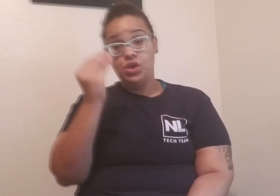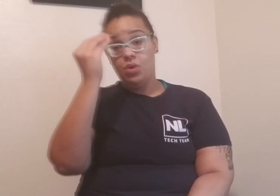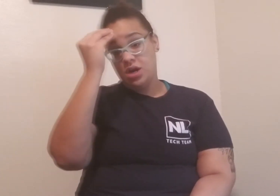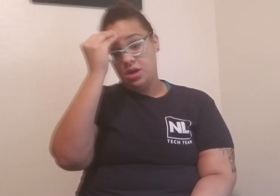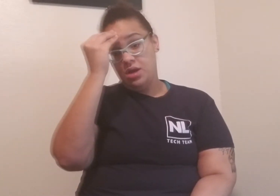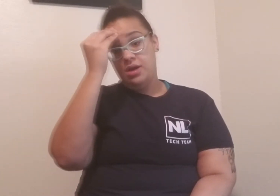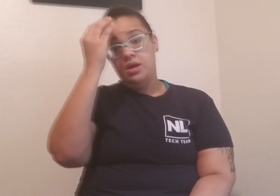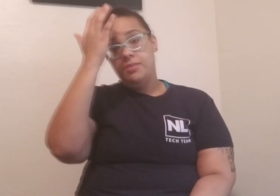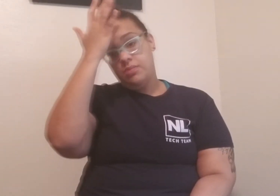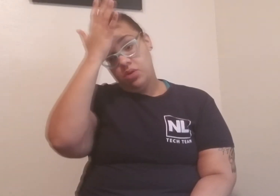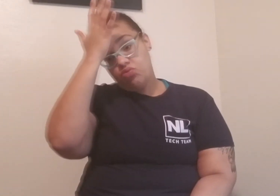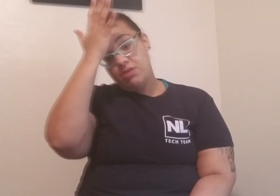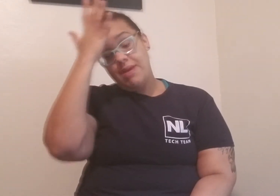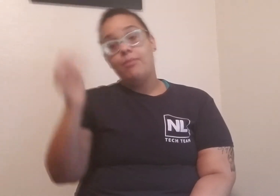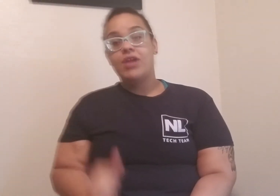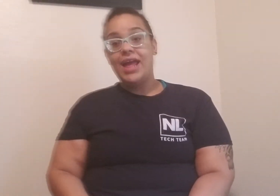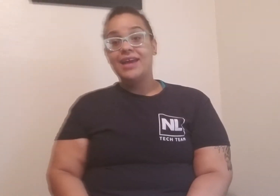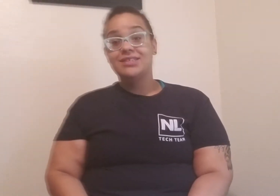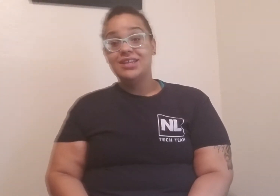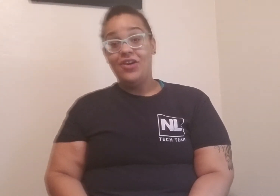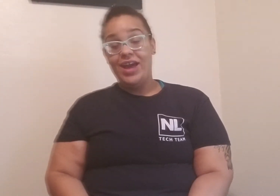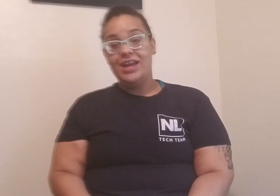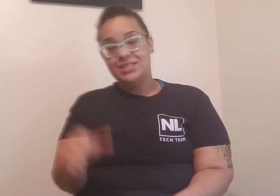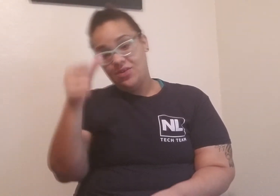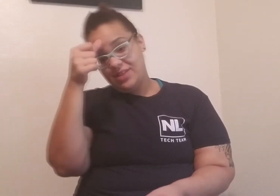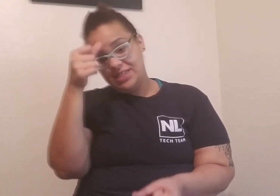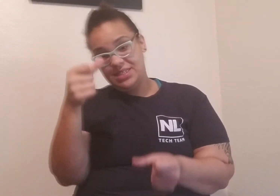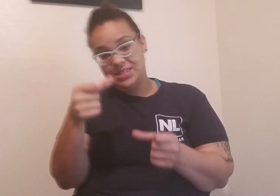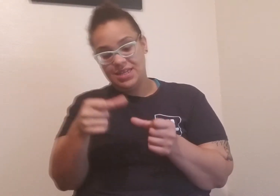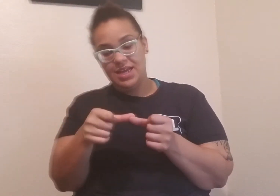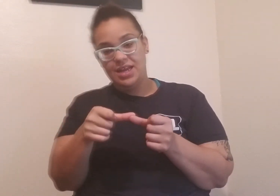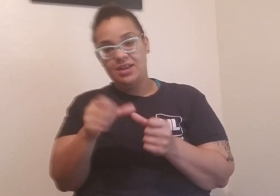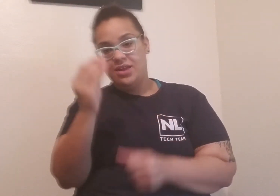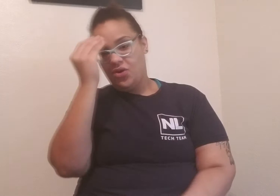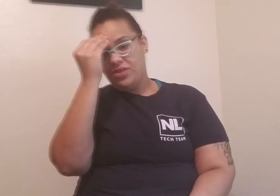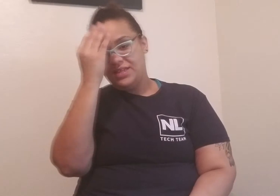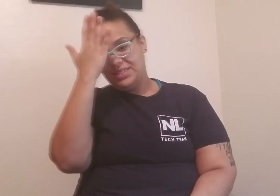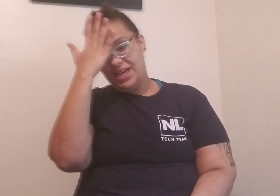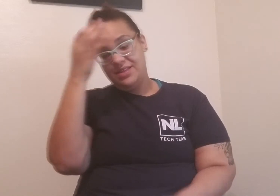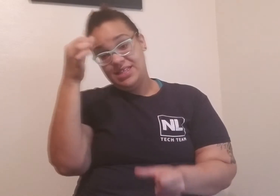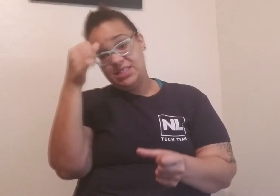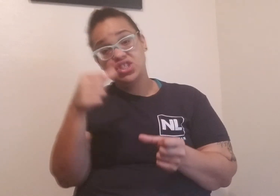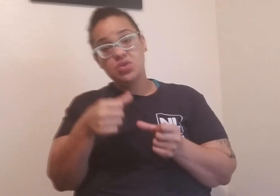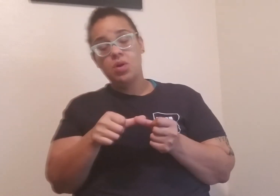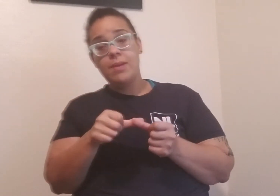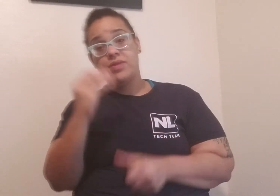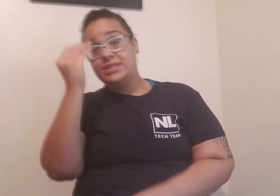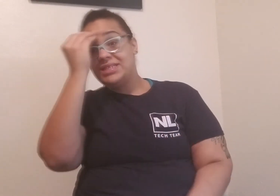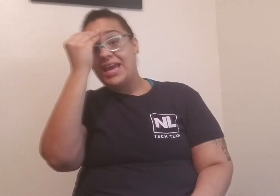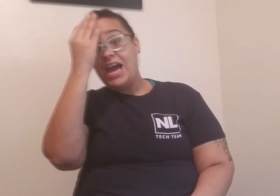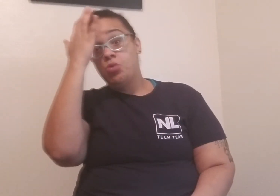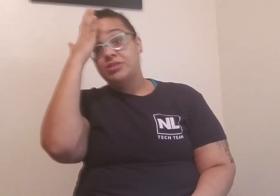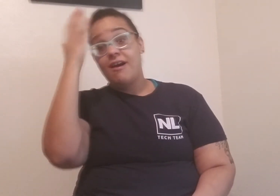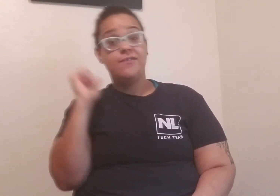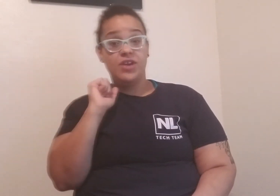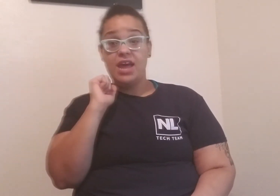are remembering it. Okay, so this sign or this sign, this is the general remember. This is like, I will not forget